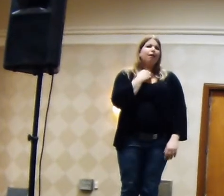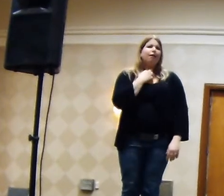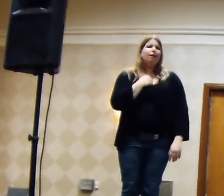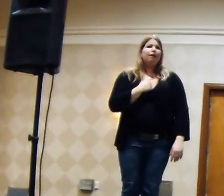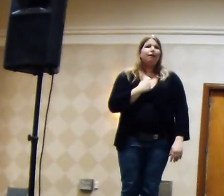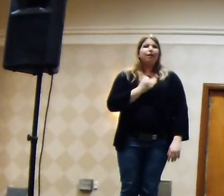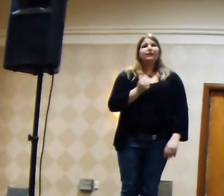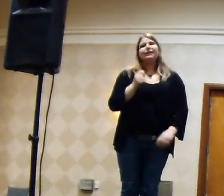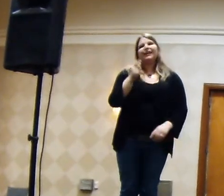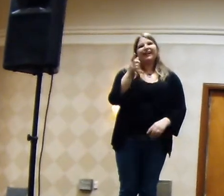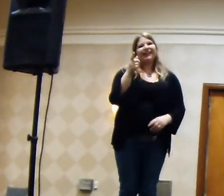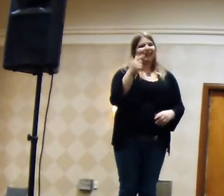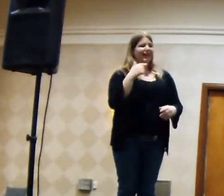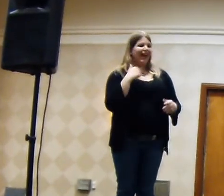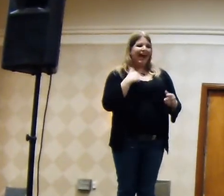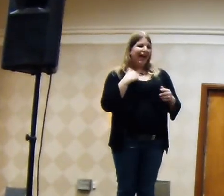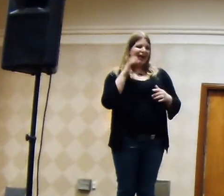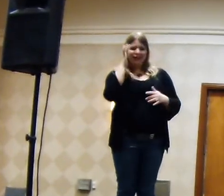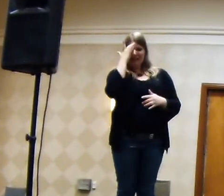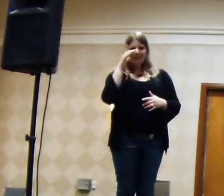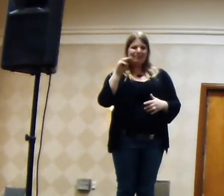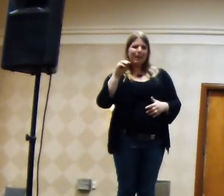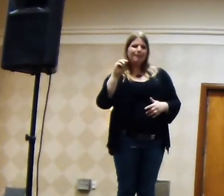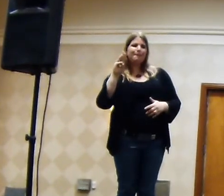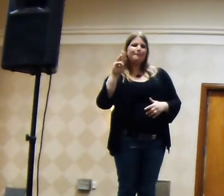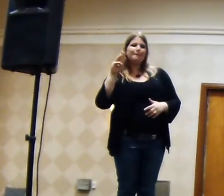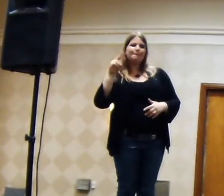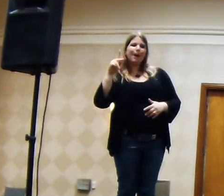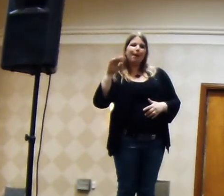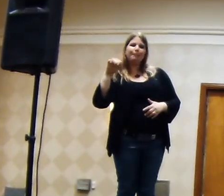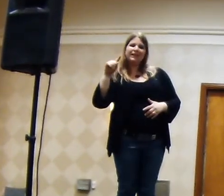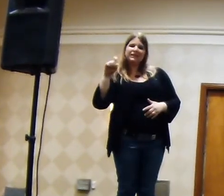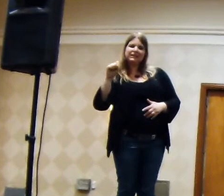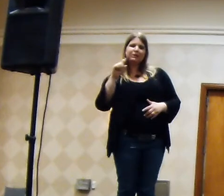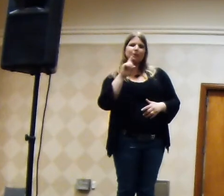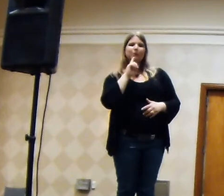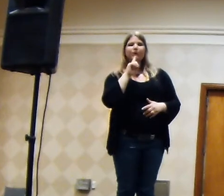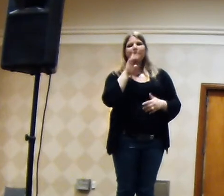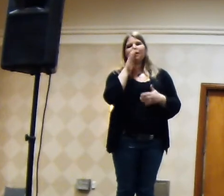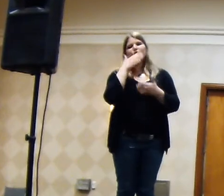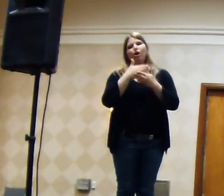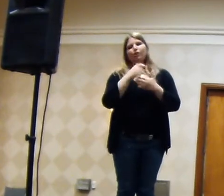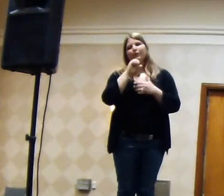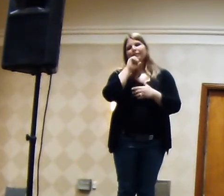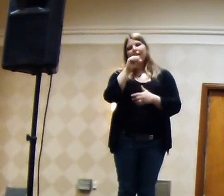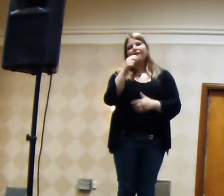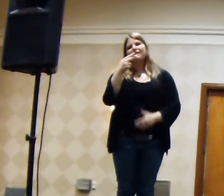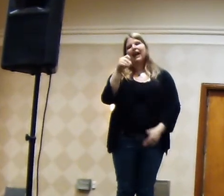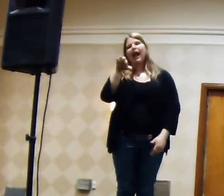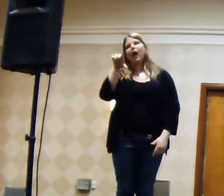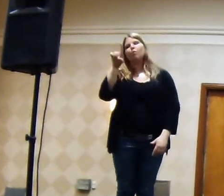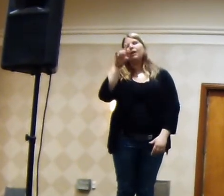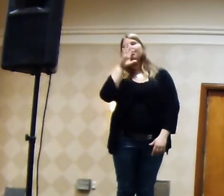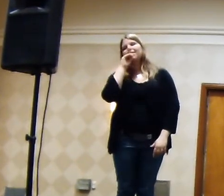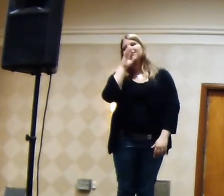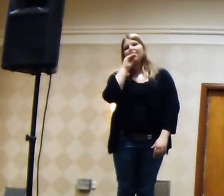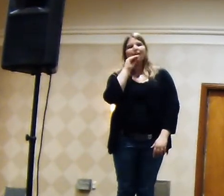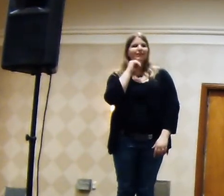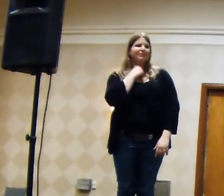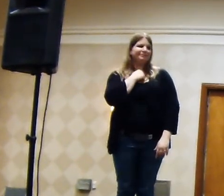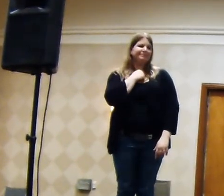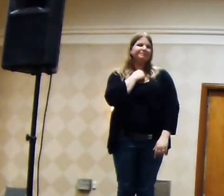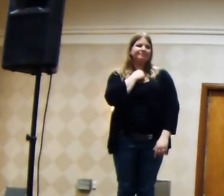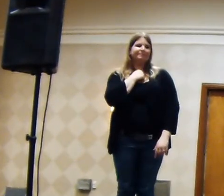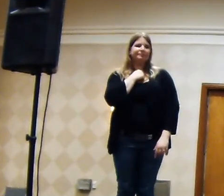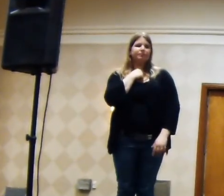much Muppets and, you know, so it's really great. And you're one of her favorites. So,